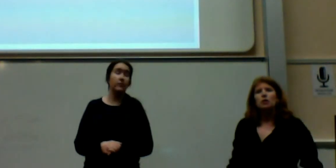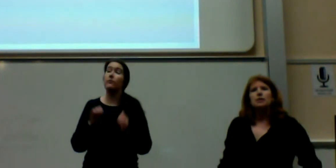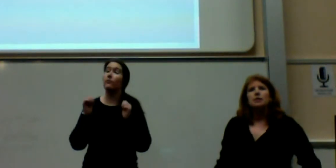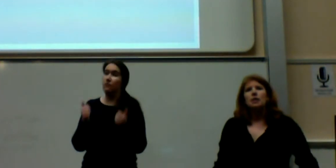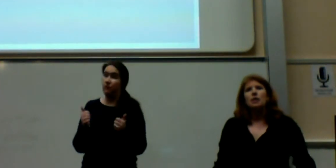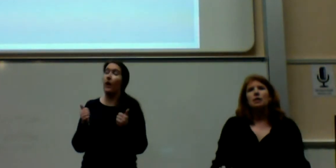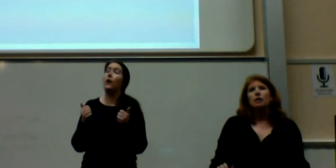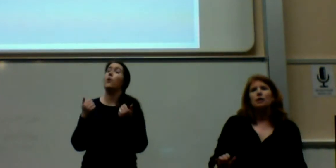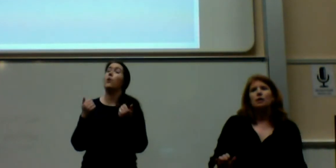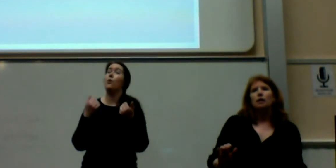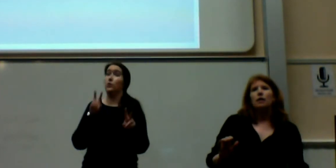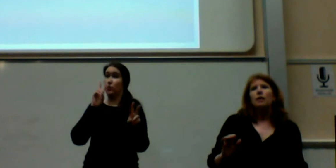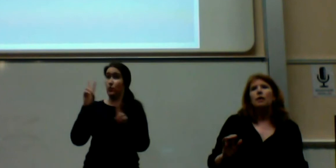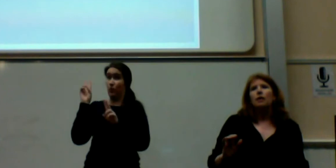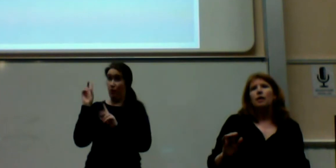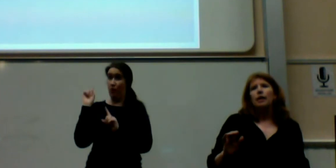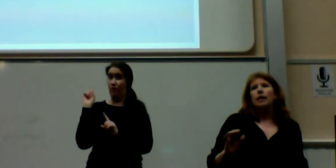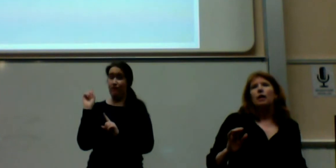So as you can see,